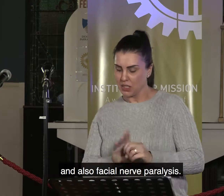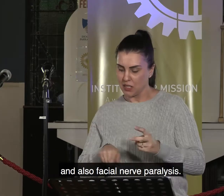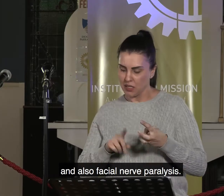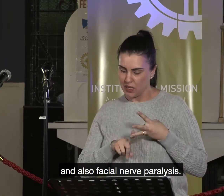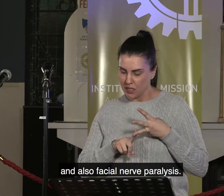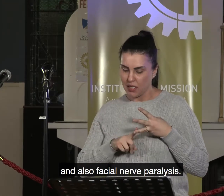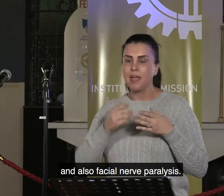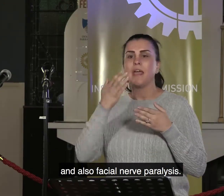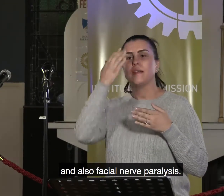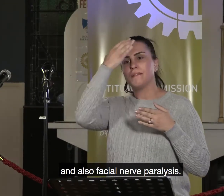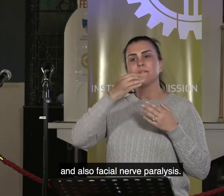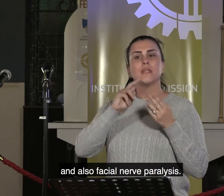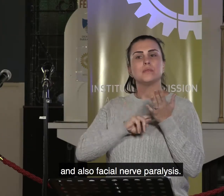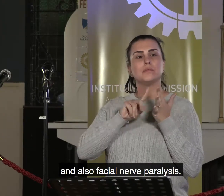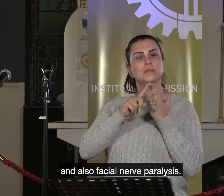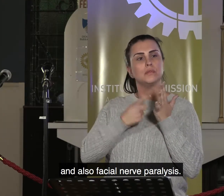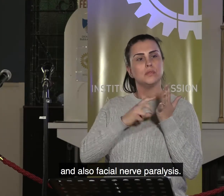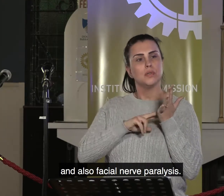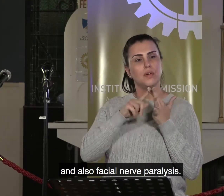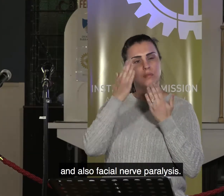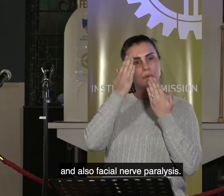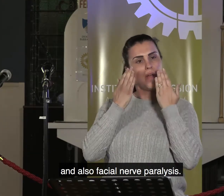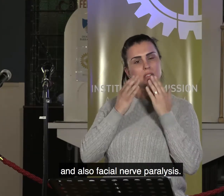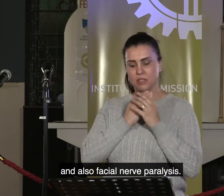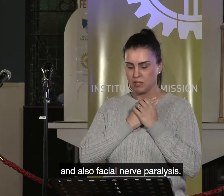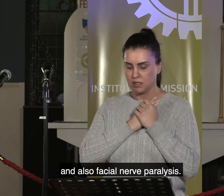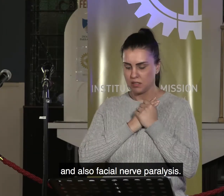and also facial nerve paralysis.